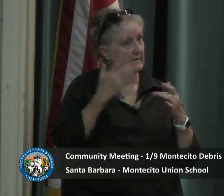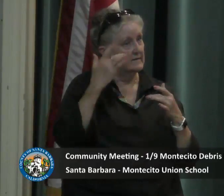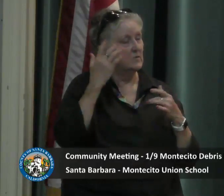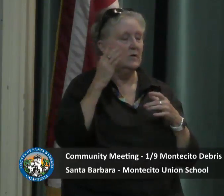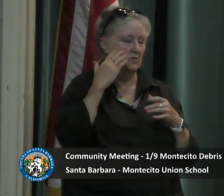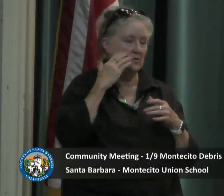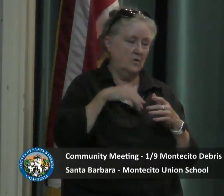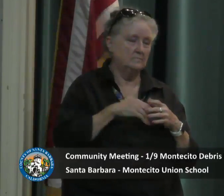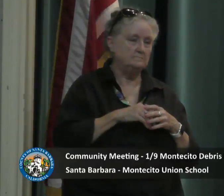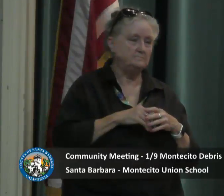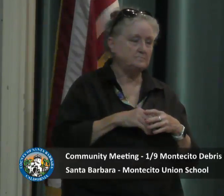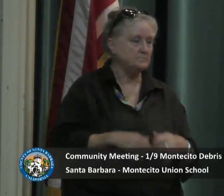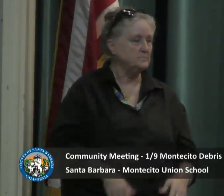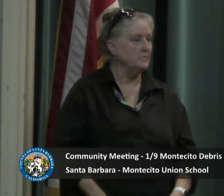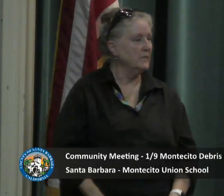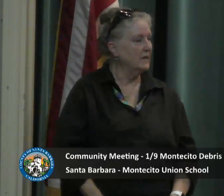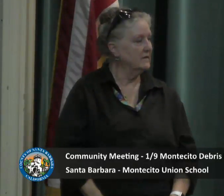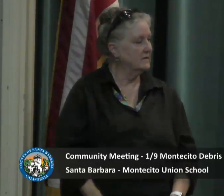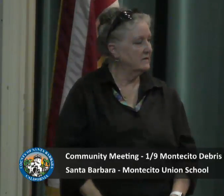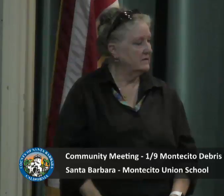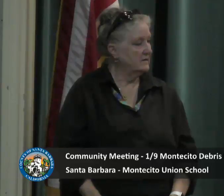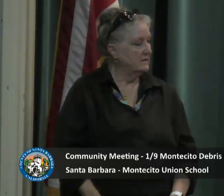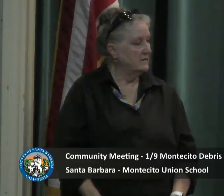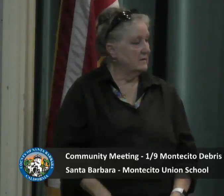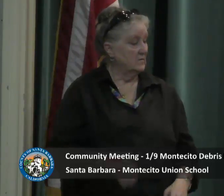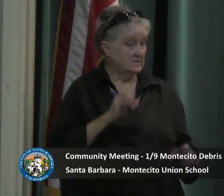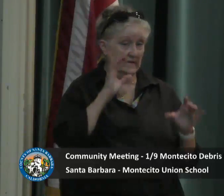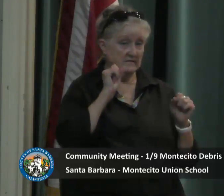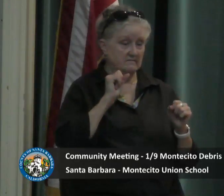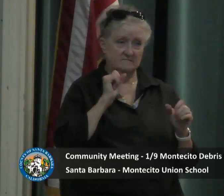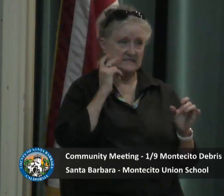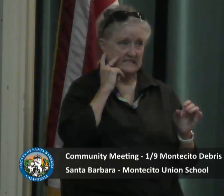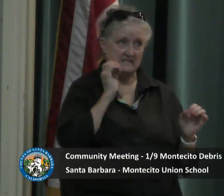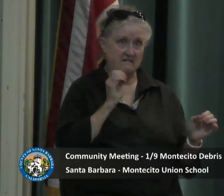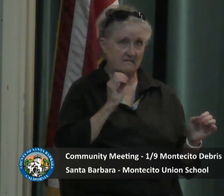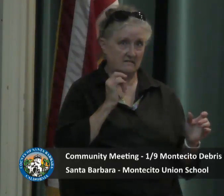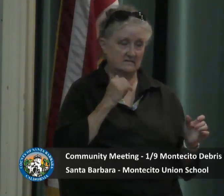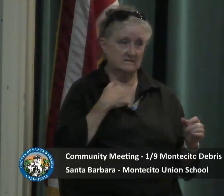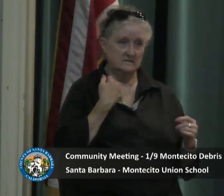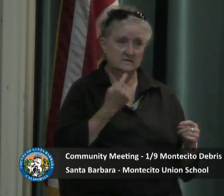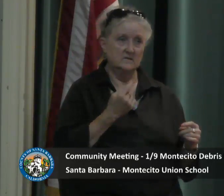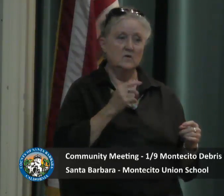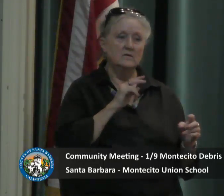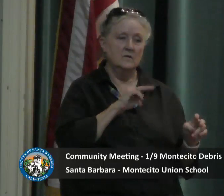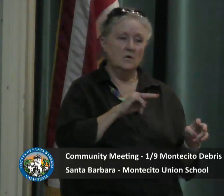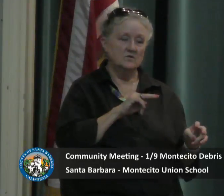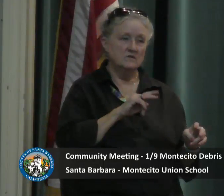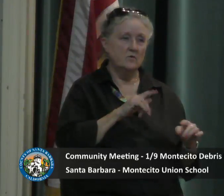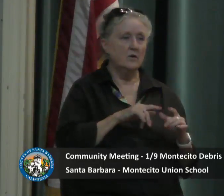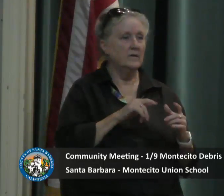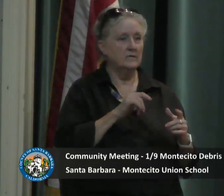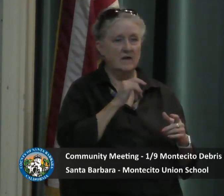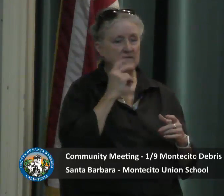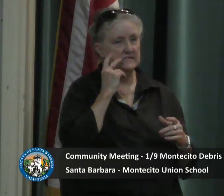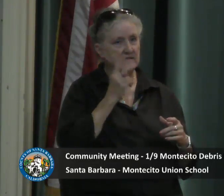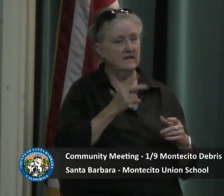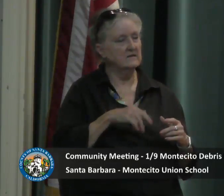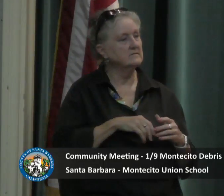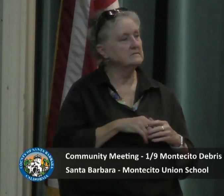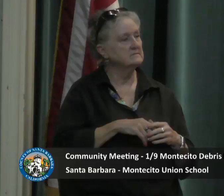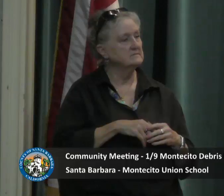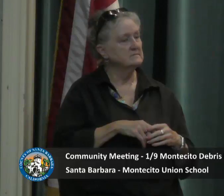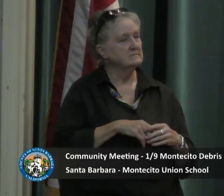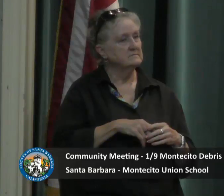know. And what's been amazing is we haven't seen that. That's something that we've really been watching for, and we just haven't seen that.